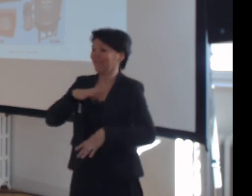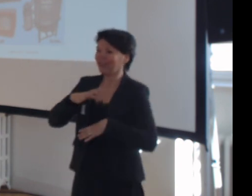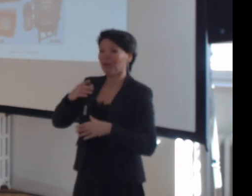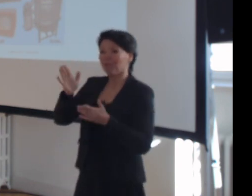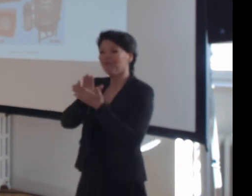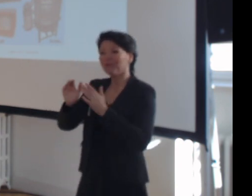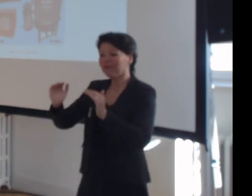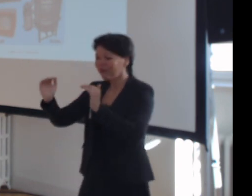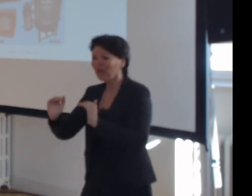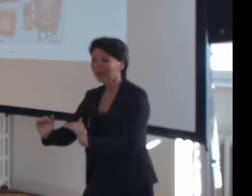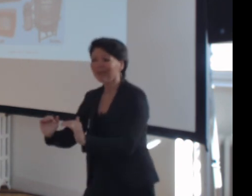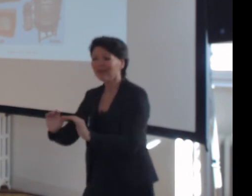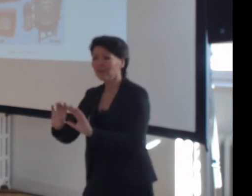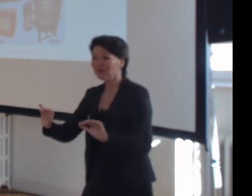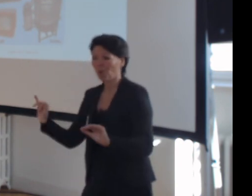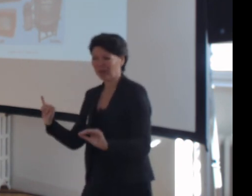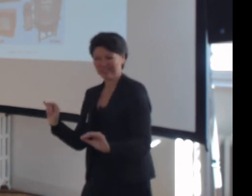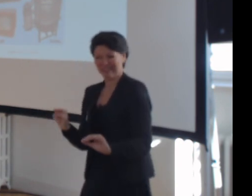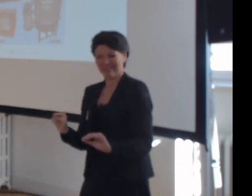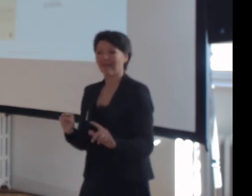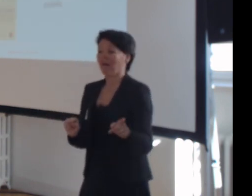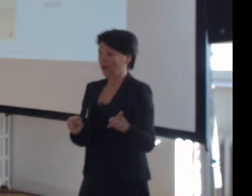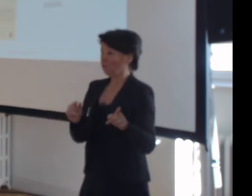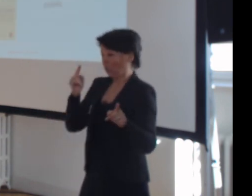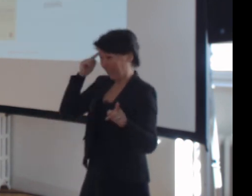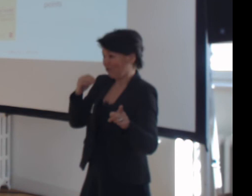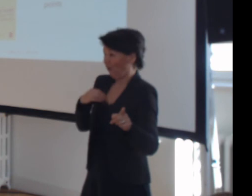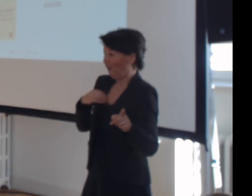at the bottom is for, and they will.